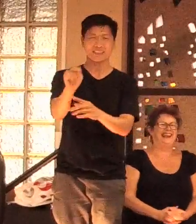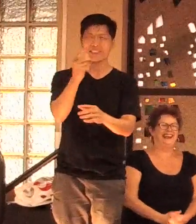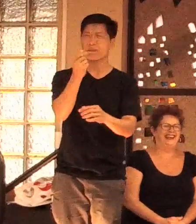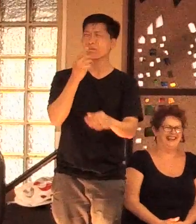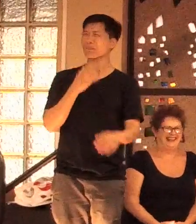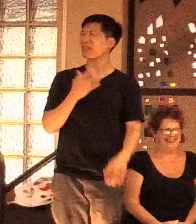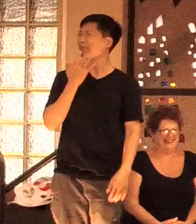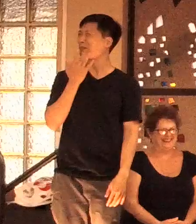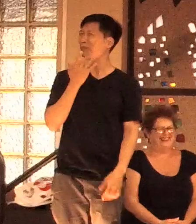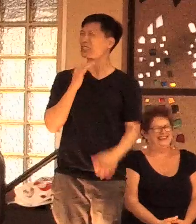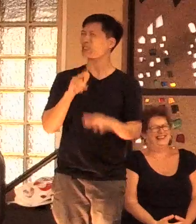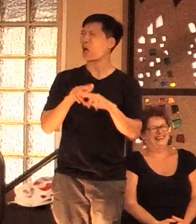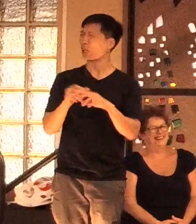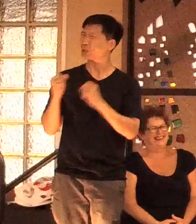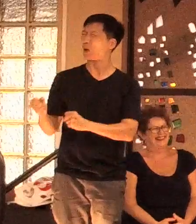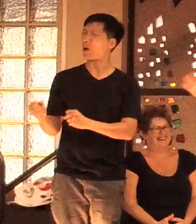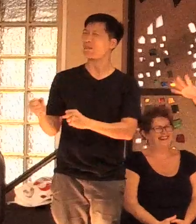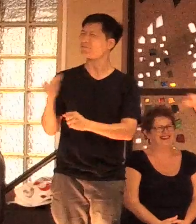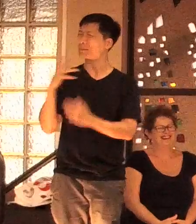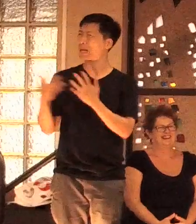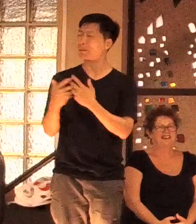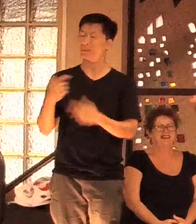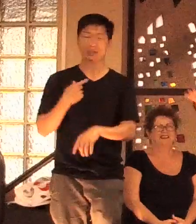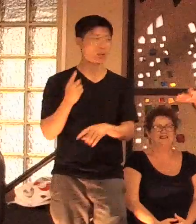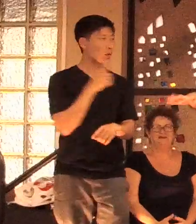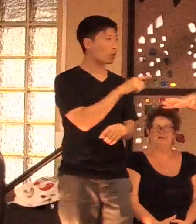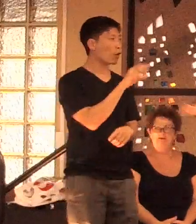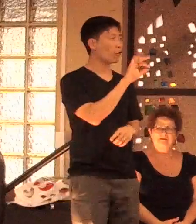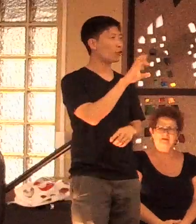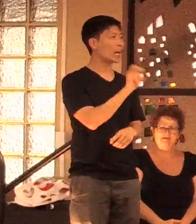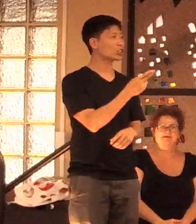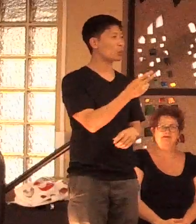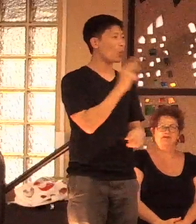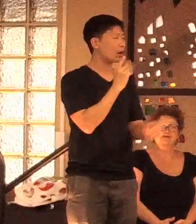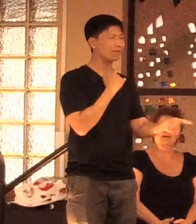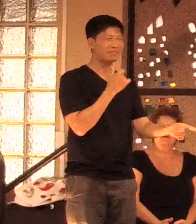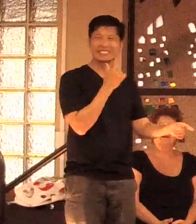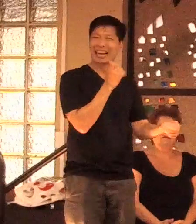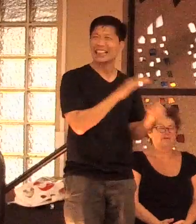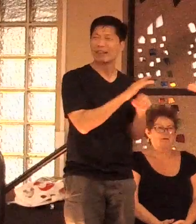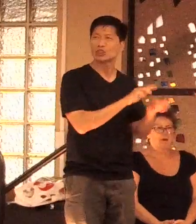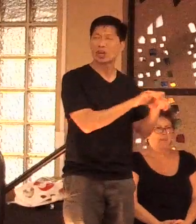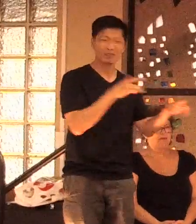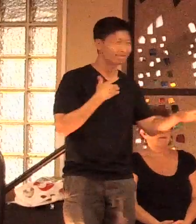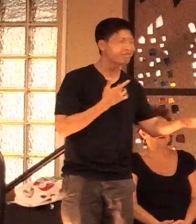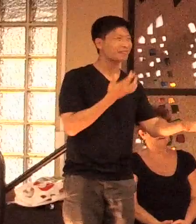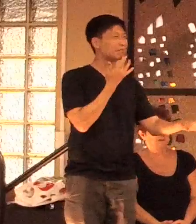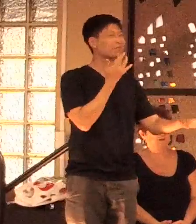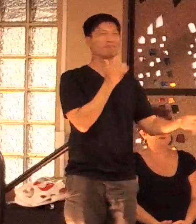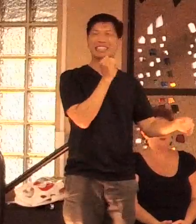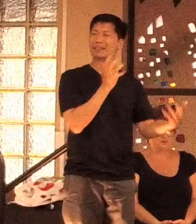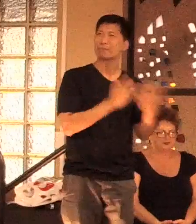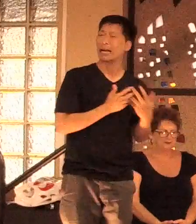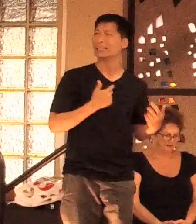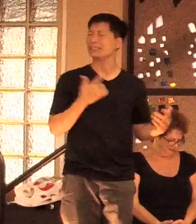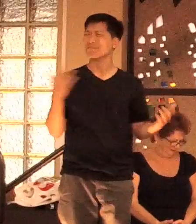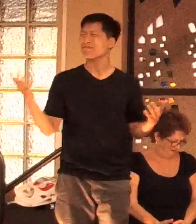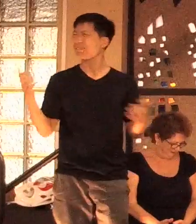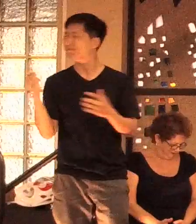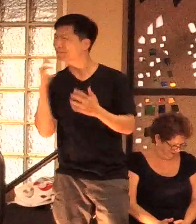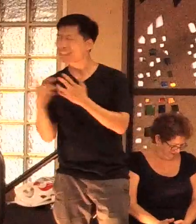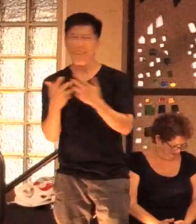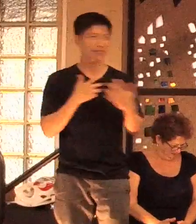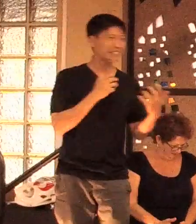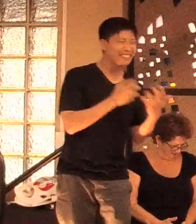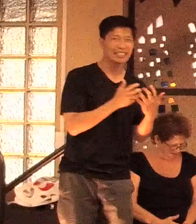doesn't match me. When you go into fresh water, there's not enough salt. I don't belong there either. So we